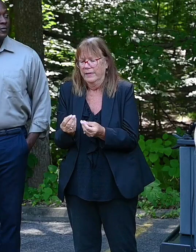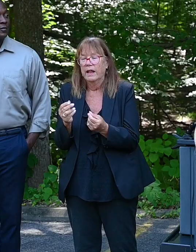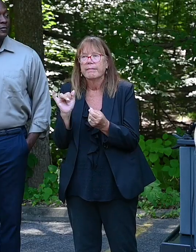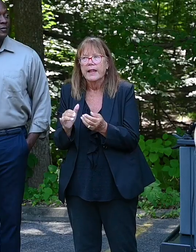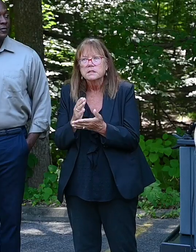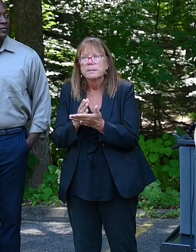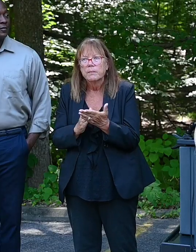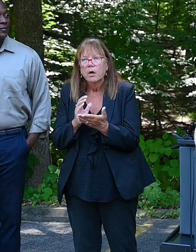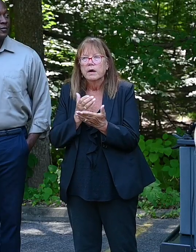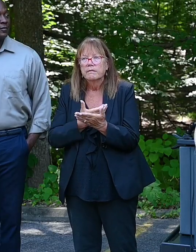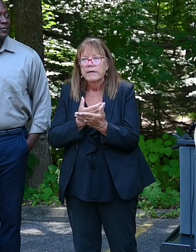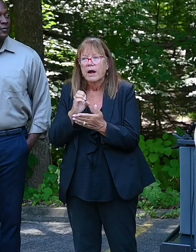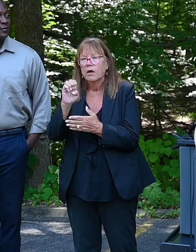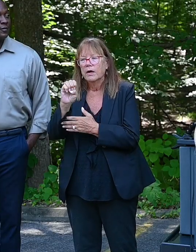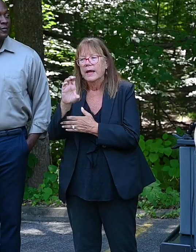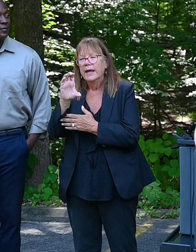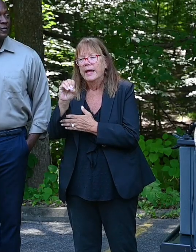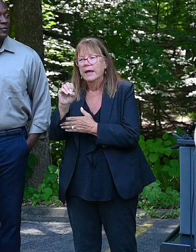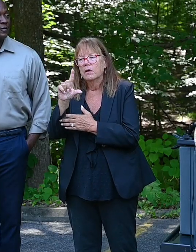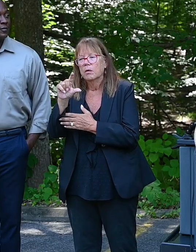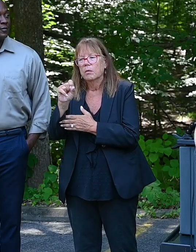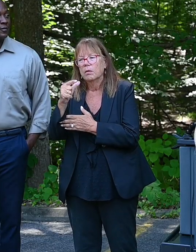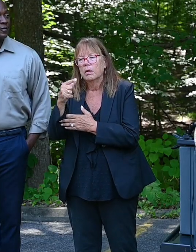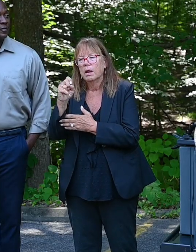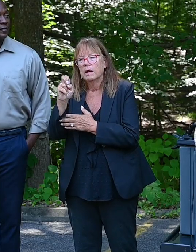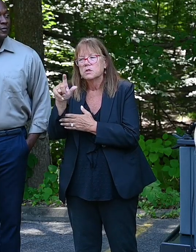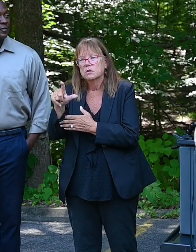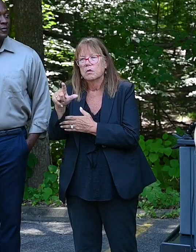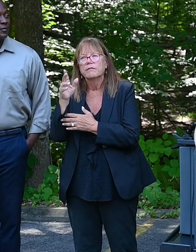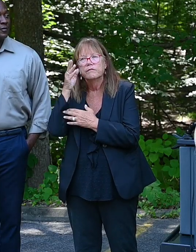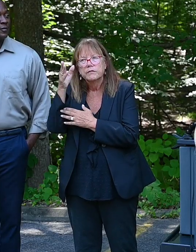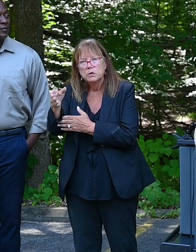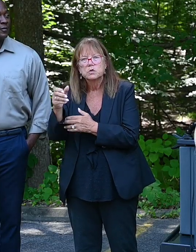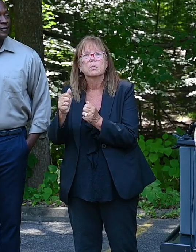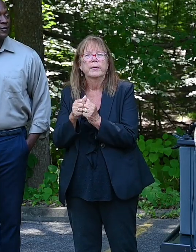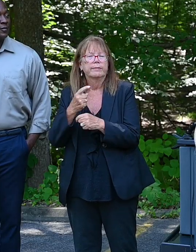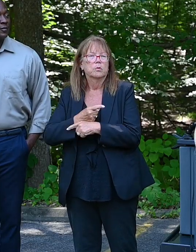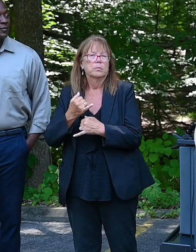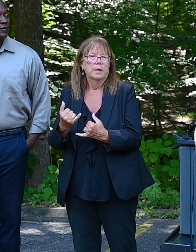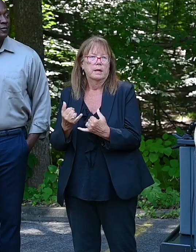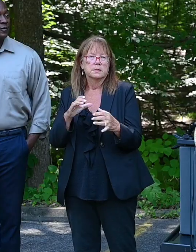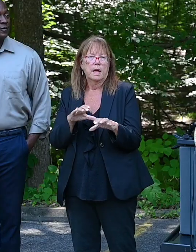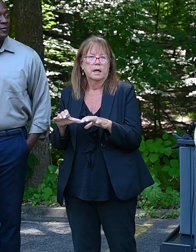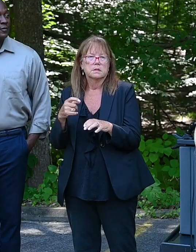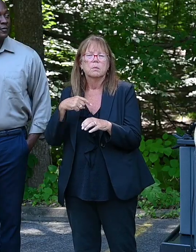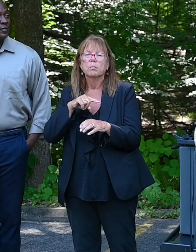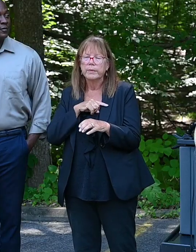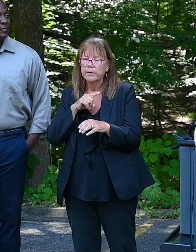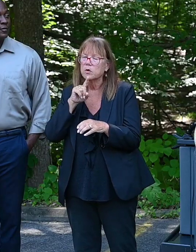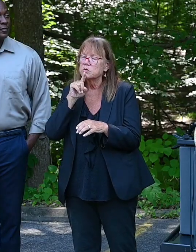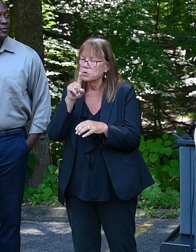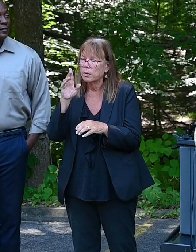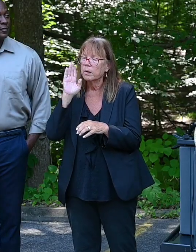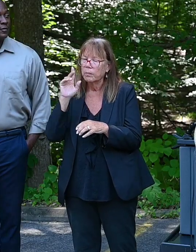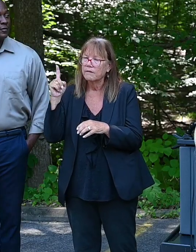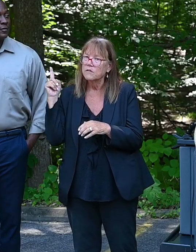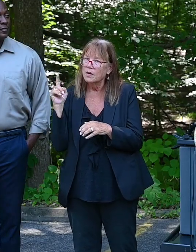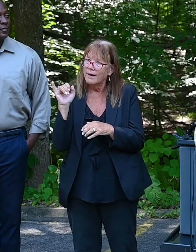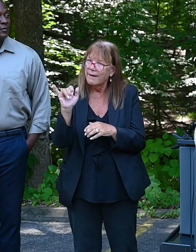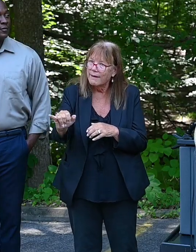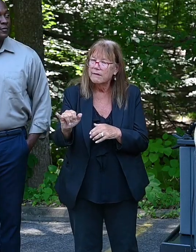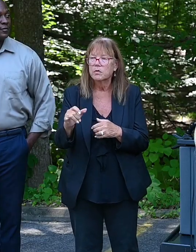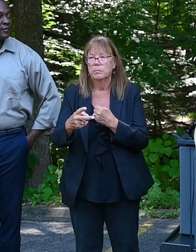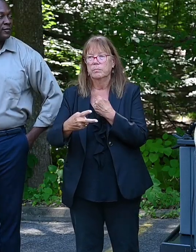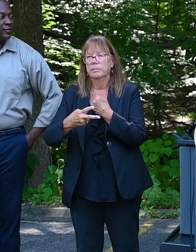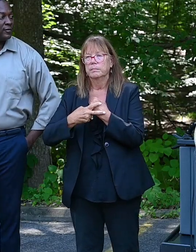piece of our ecological future. And with today's action, we're ensuring that it's protected in perpetuity. Since